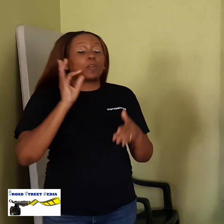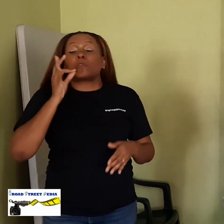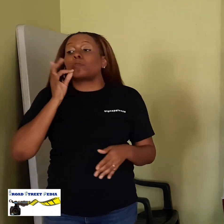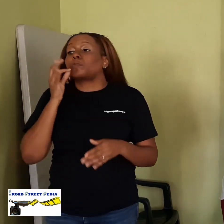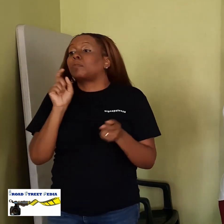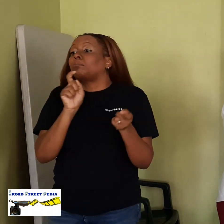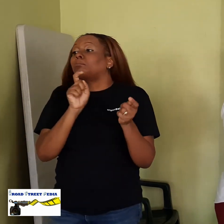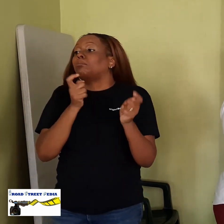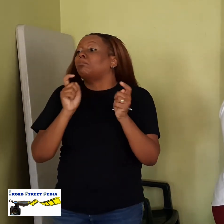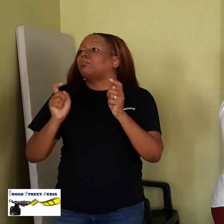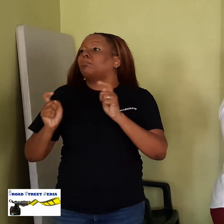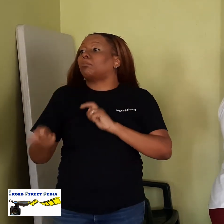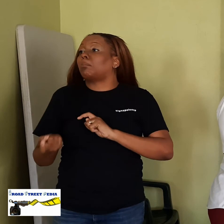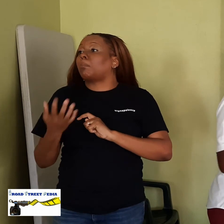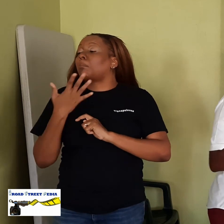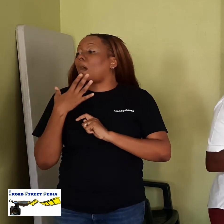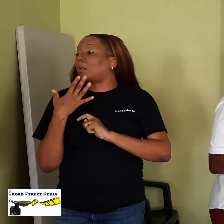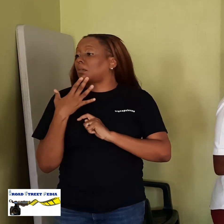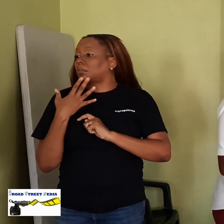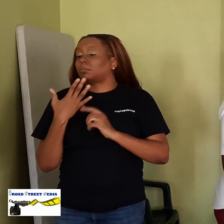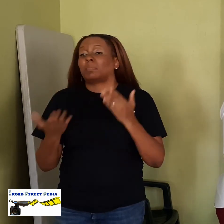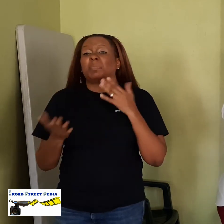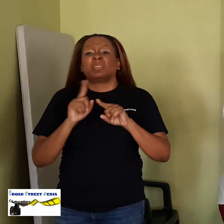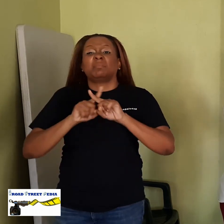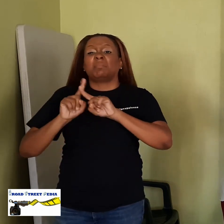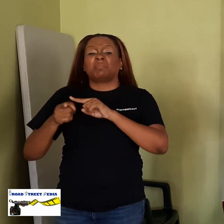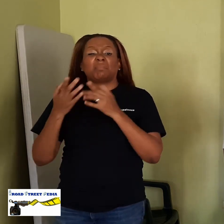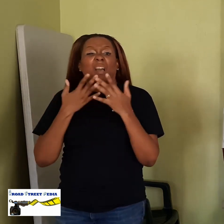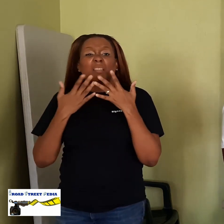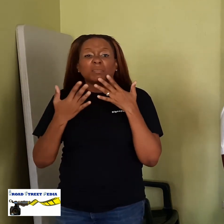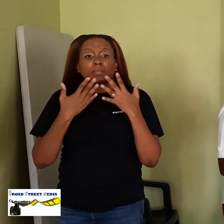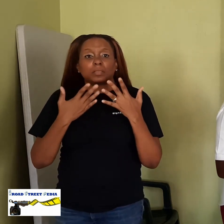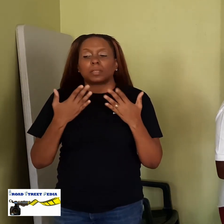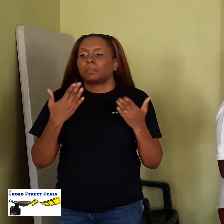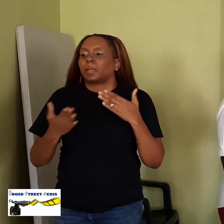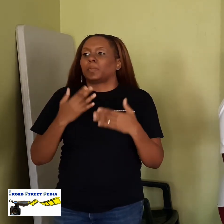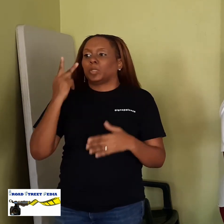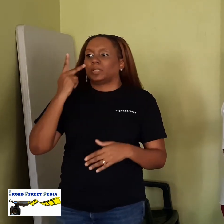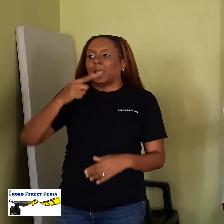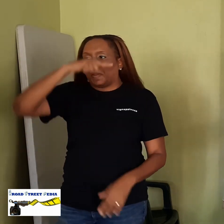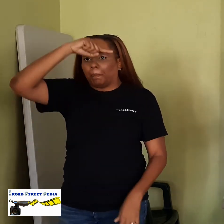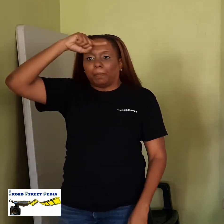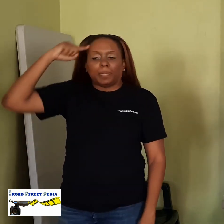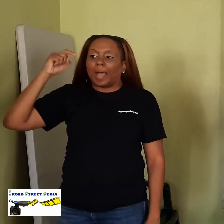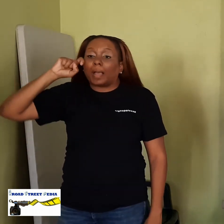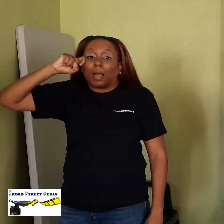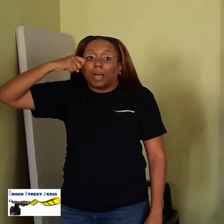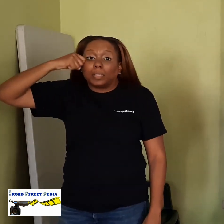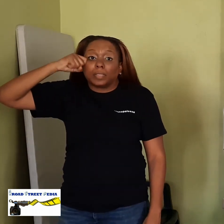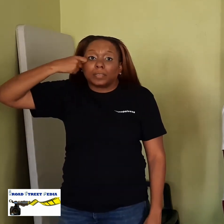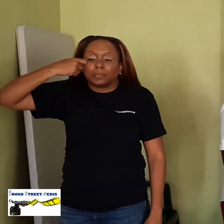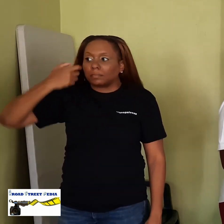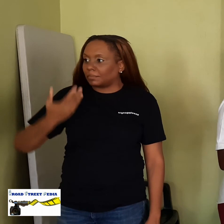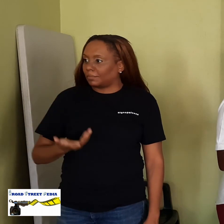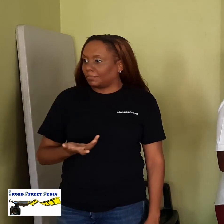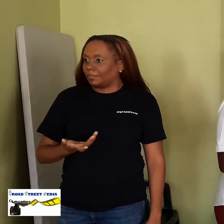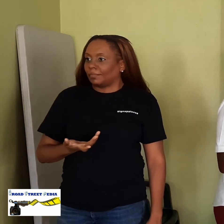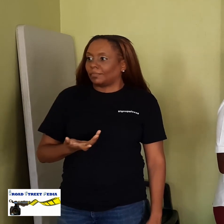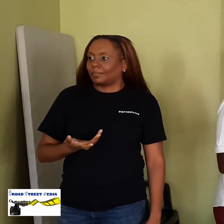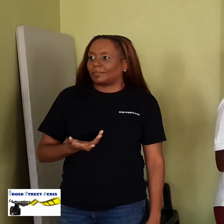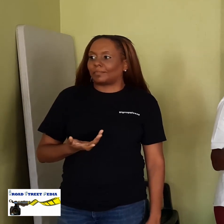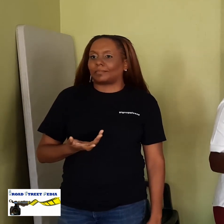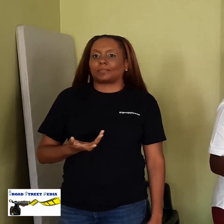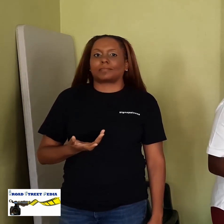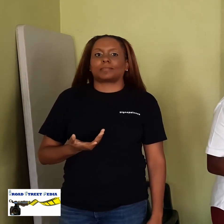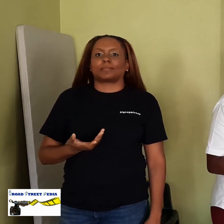crops that may have different colors. Like you may find a black onion, you know, things like that. You may find